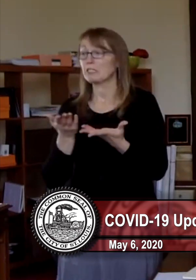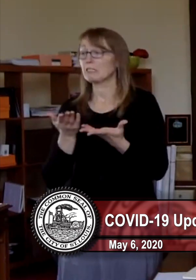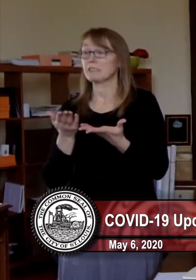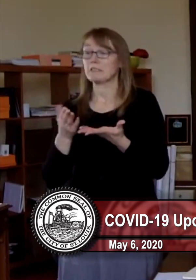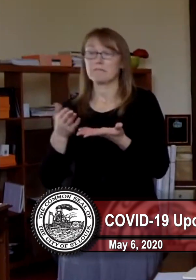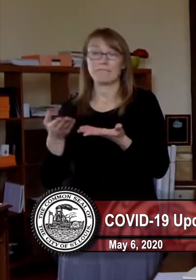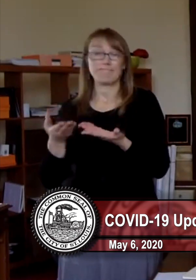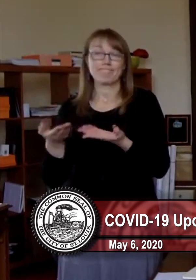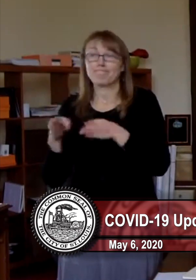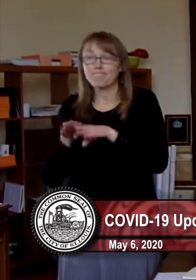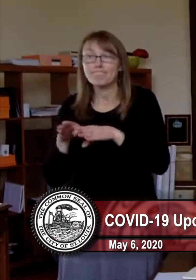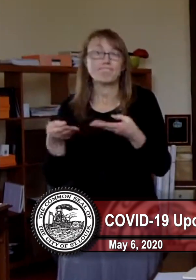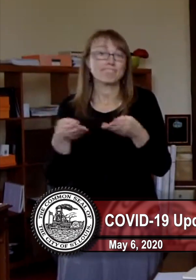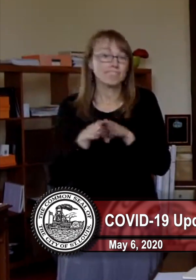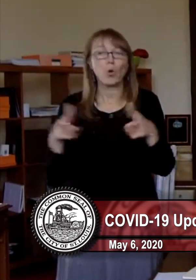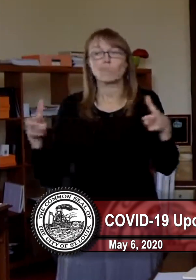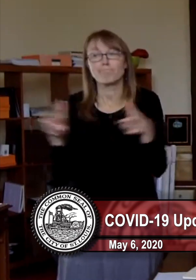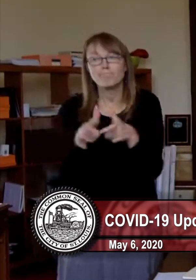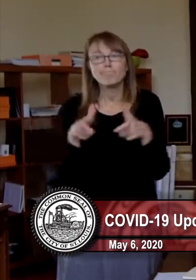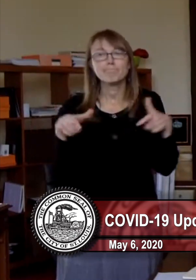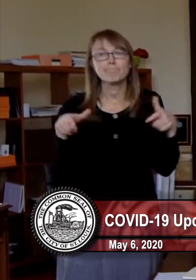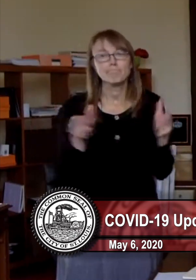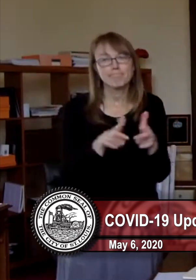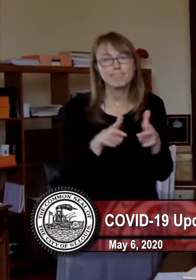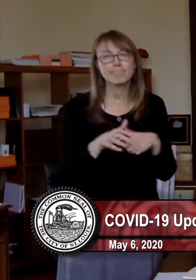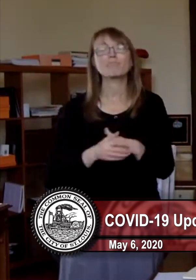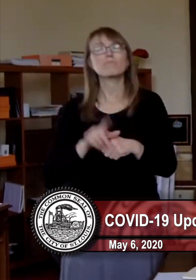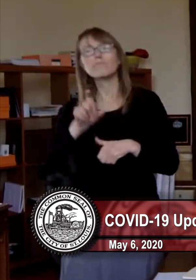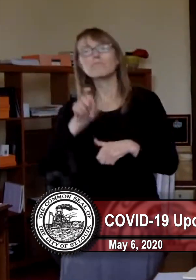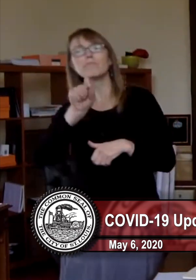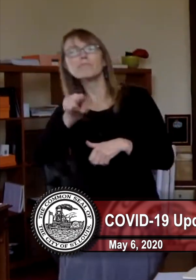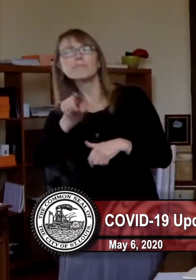will City Hall open on May 18th?